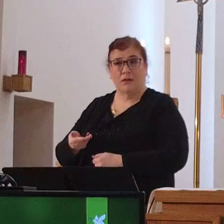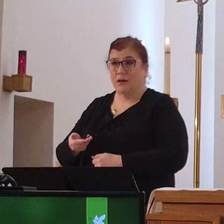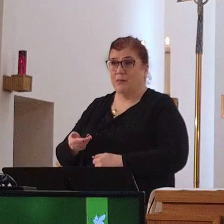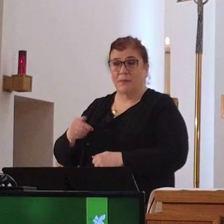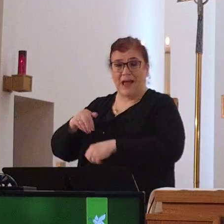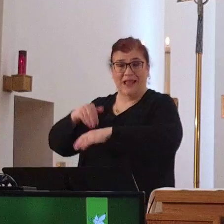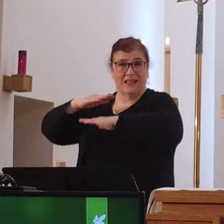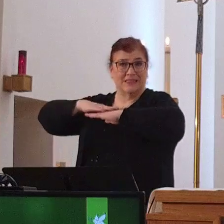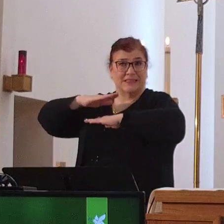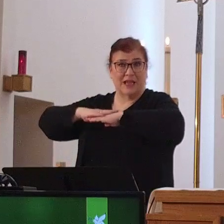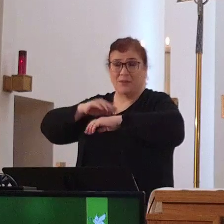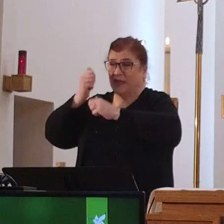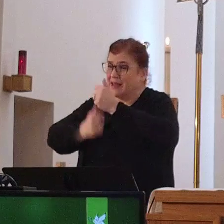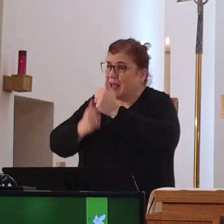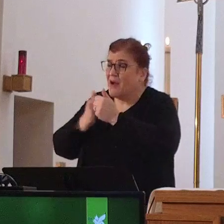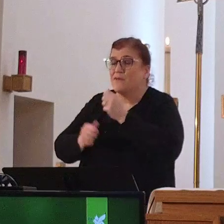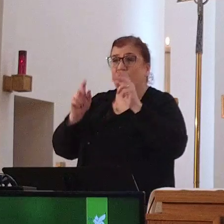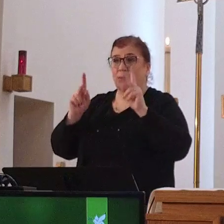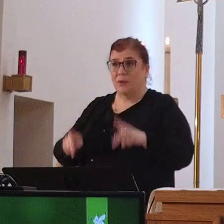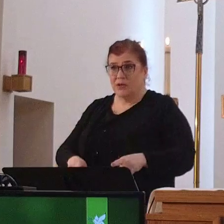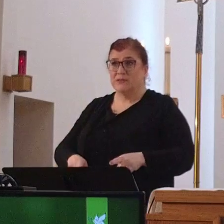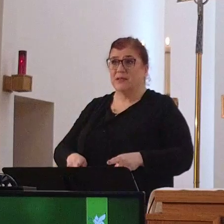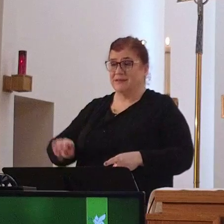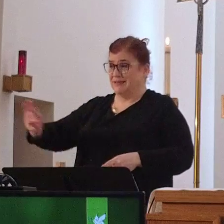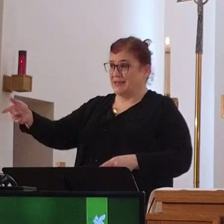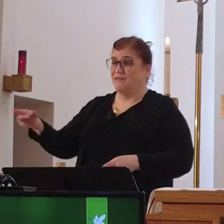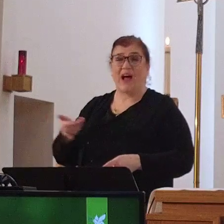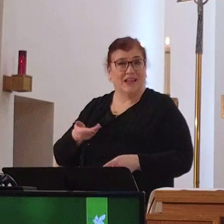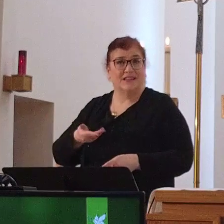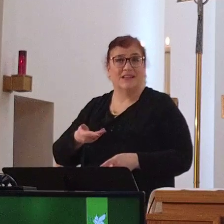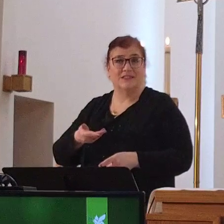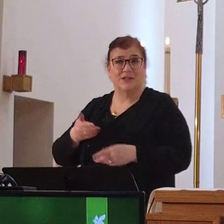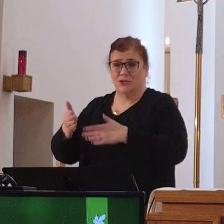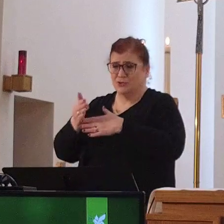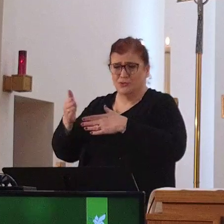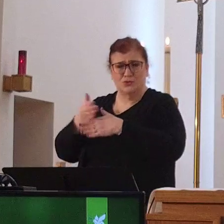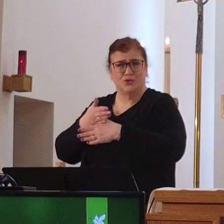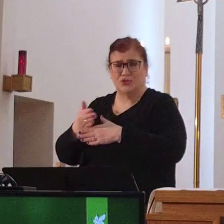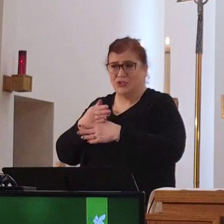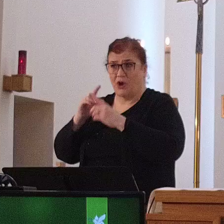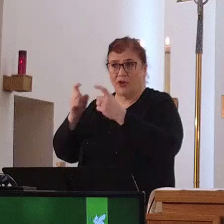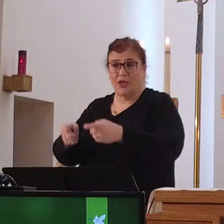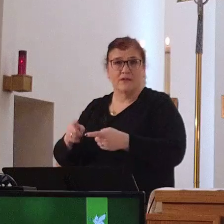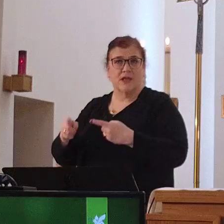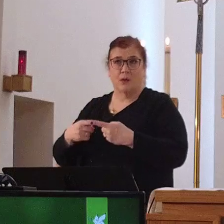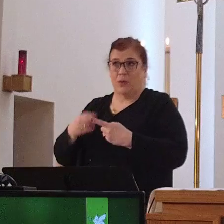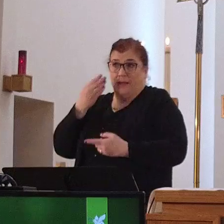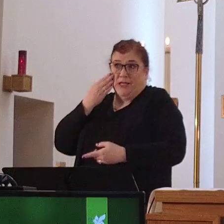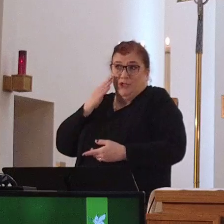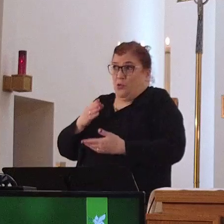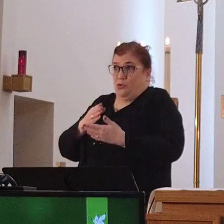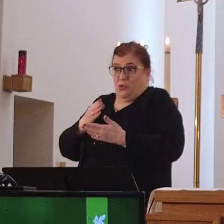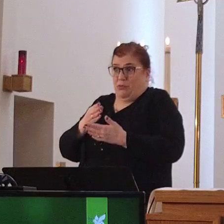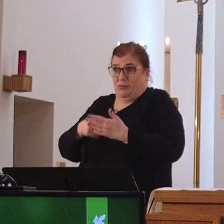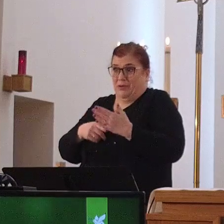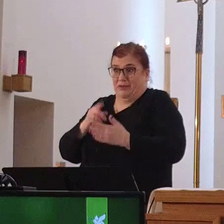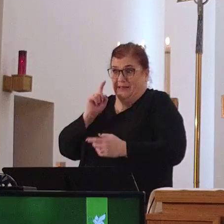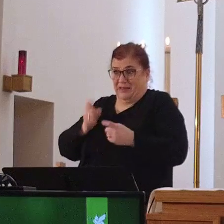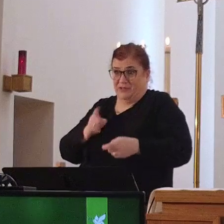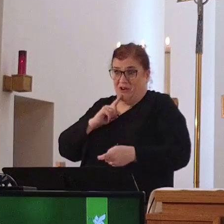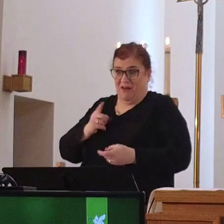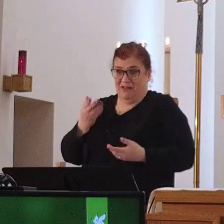the table, and every person is invited to share their gifts, and when they don't know what those gifts